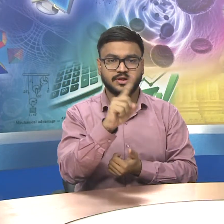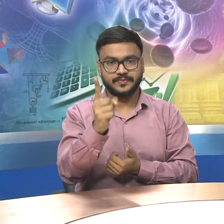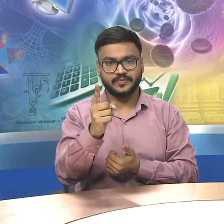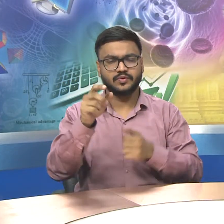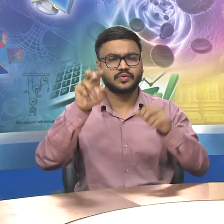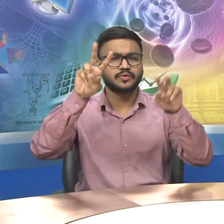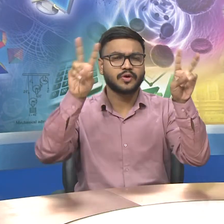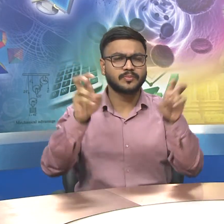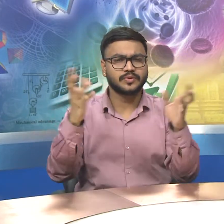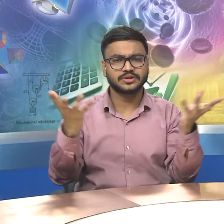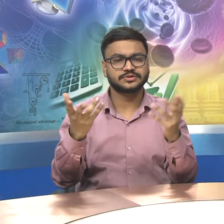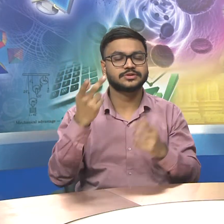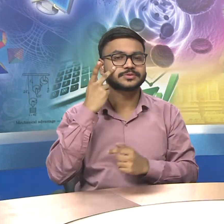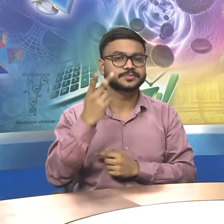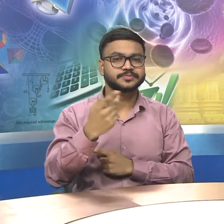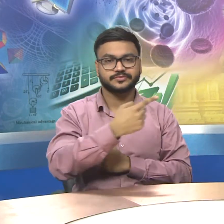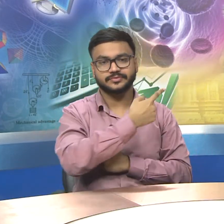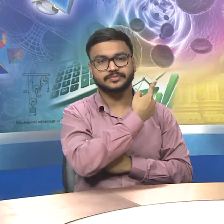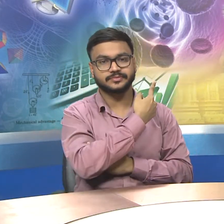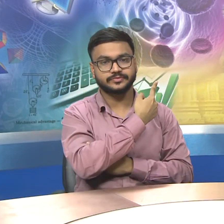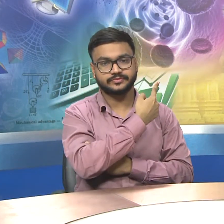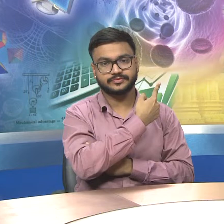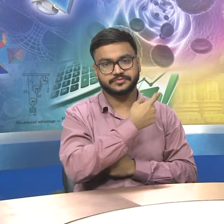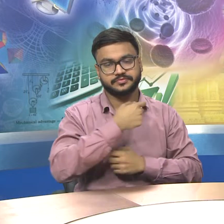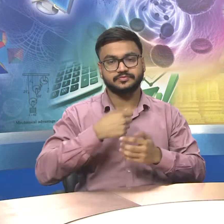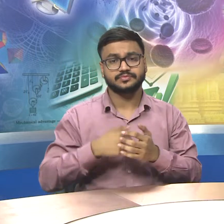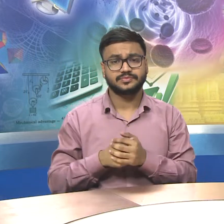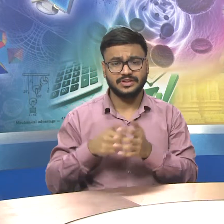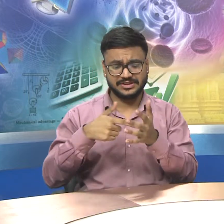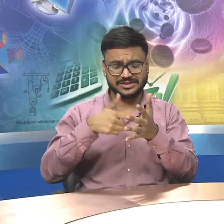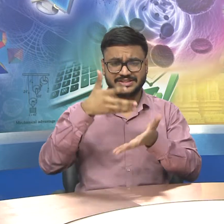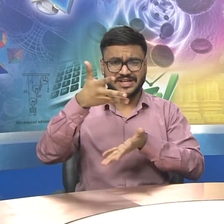Lesson number 11, The Meaning of Signs.